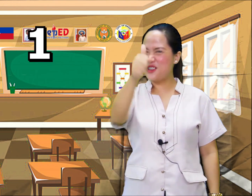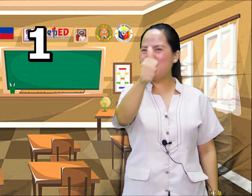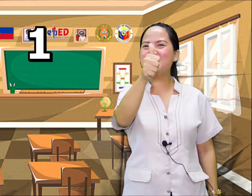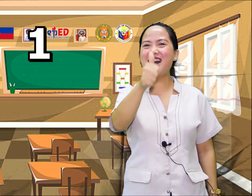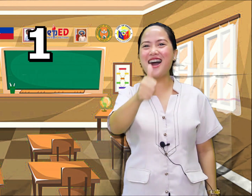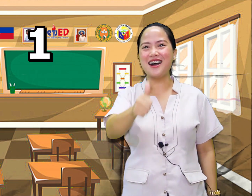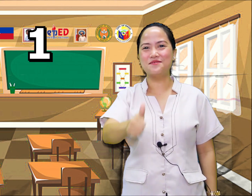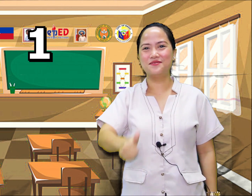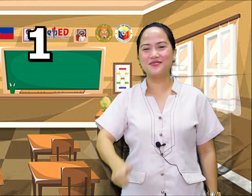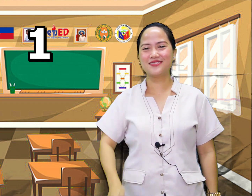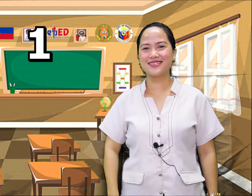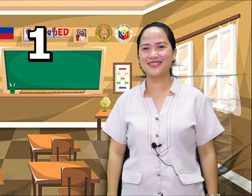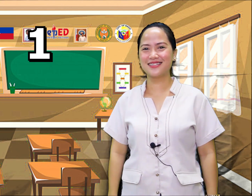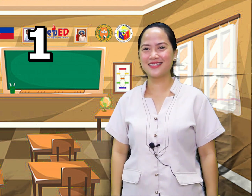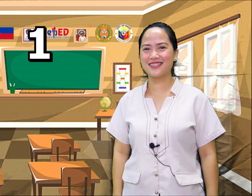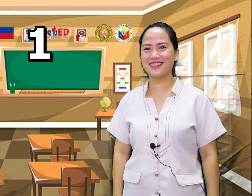Good job!